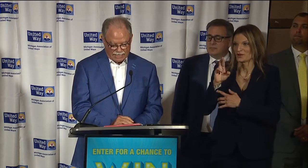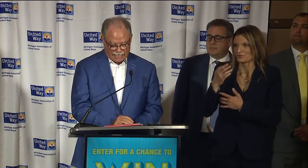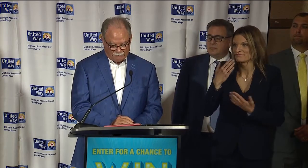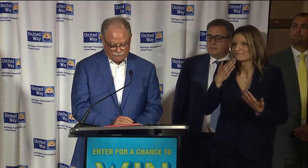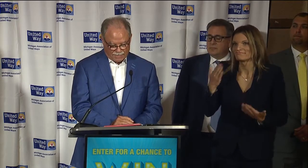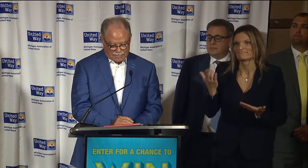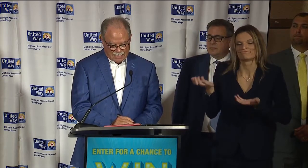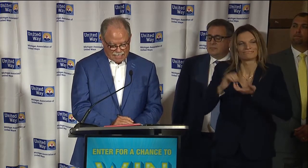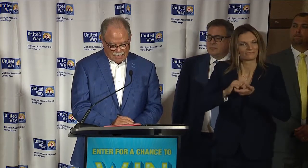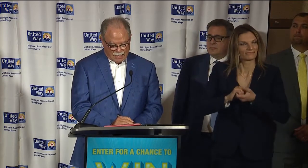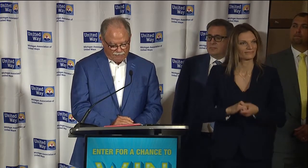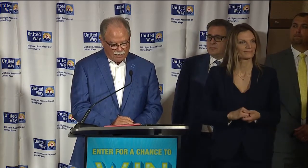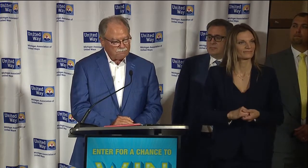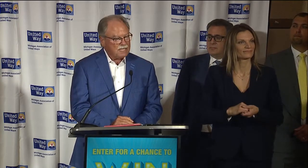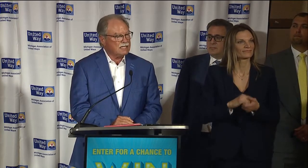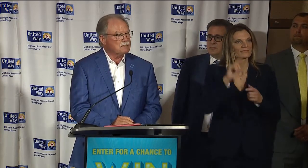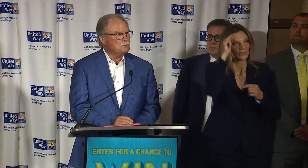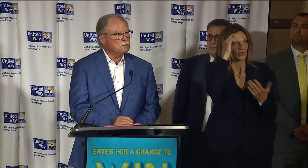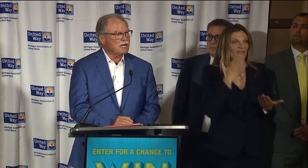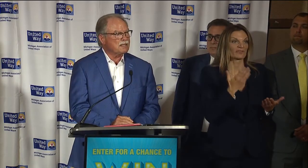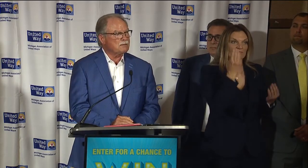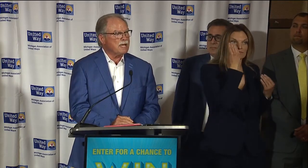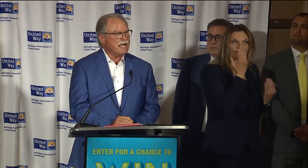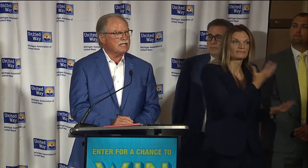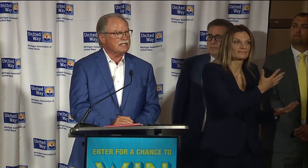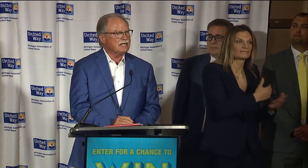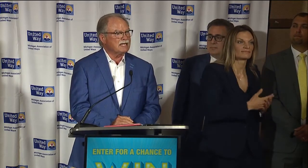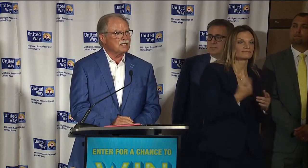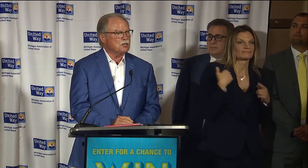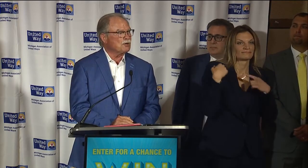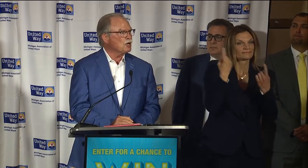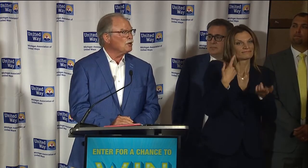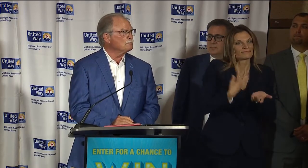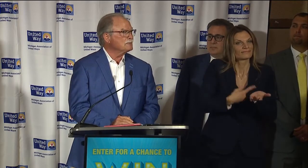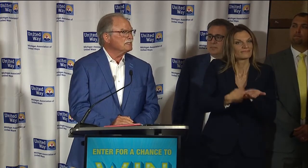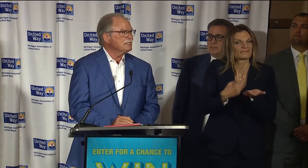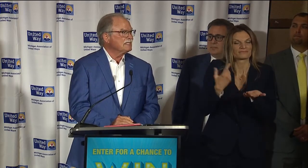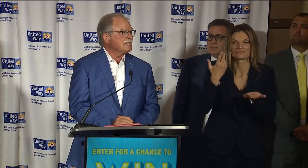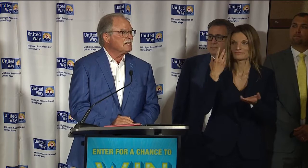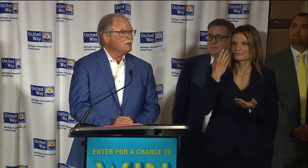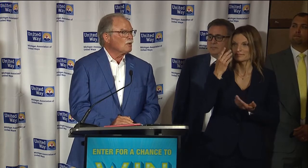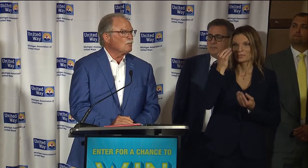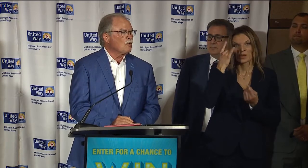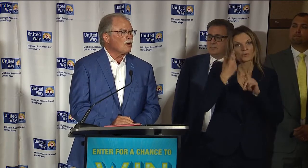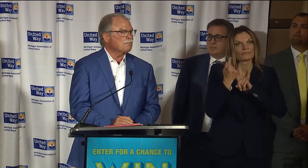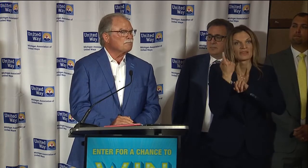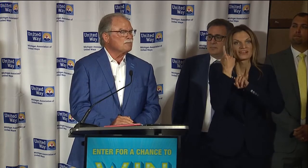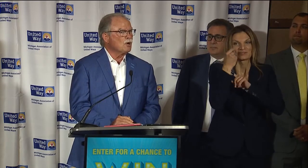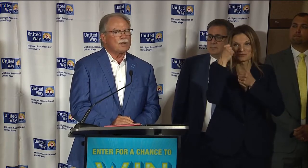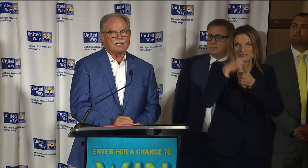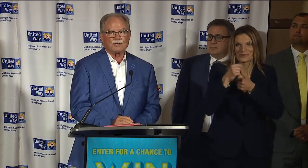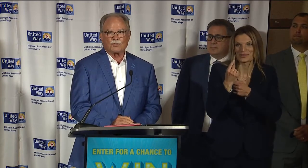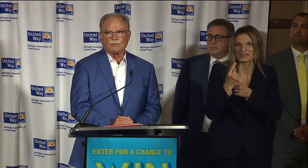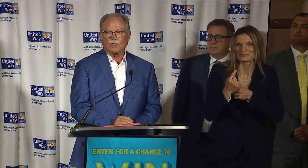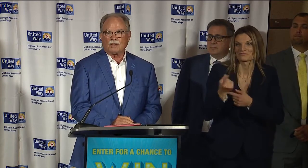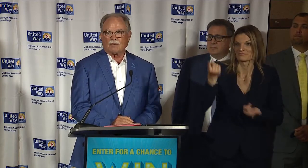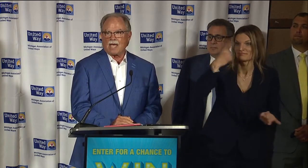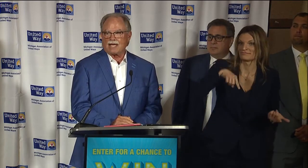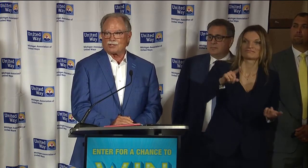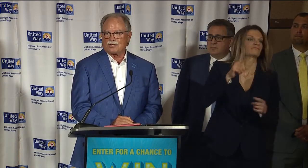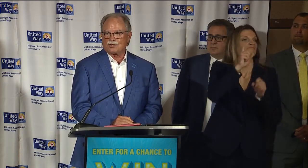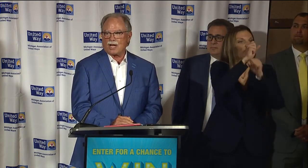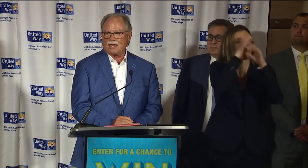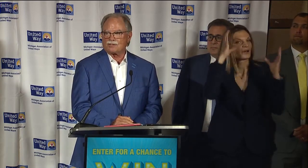here today. Governor, when I think back a year ago or more, no one in this room